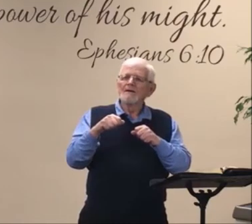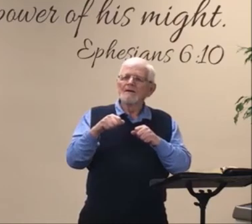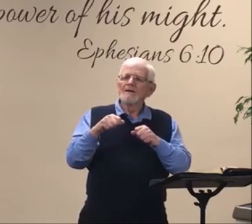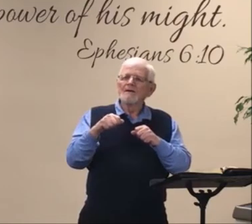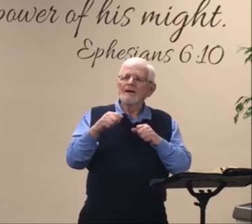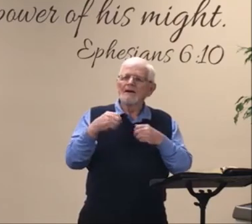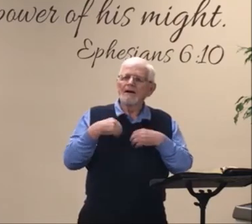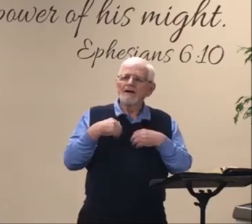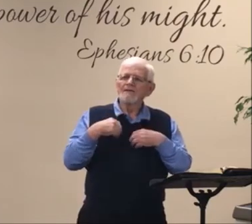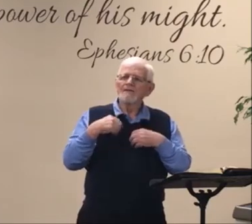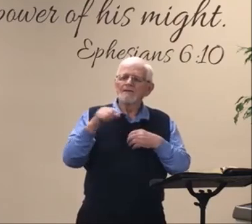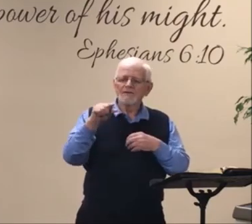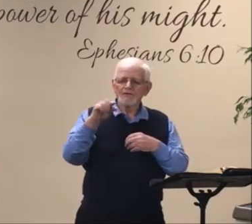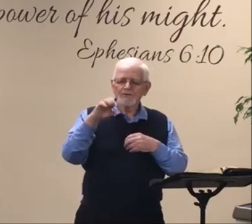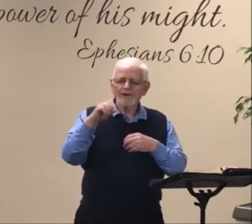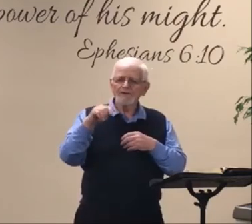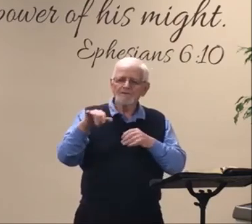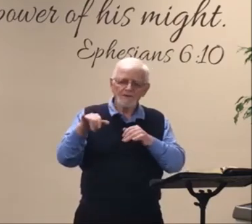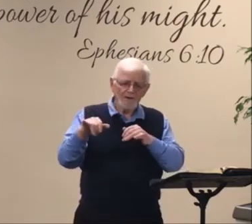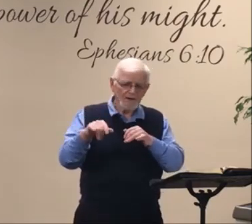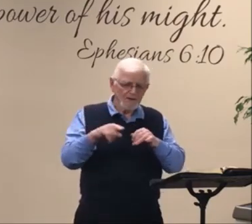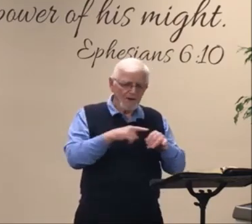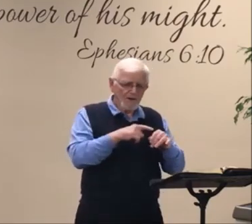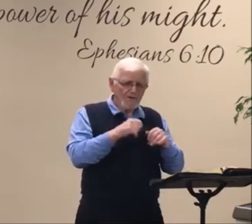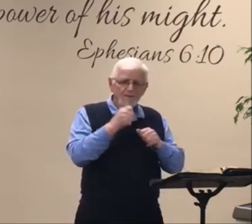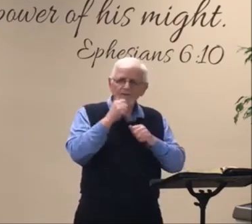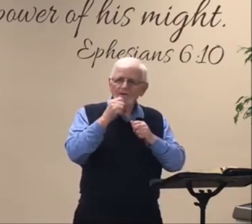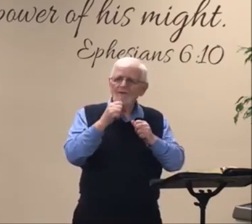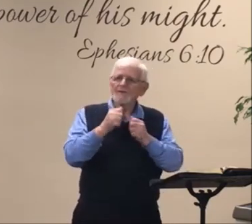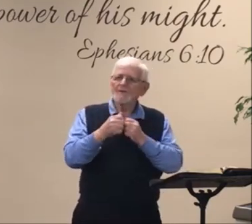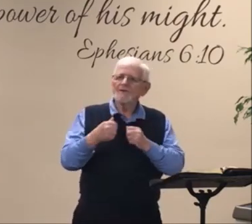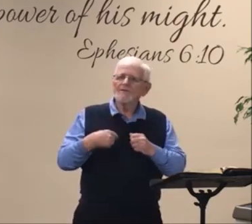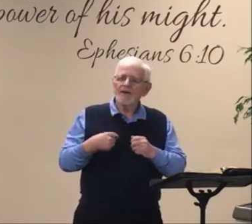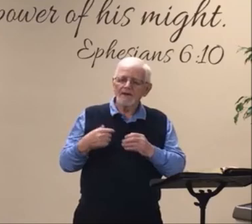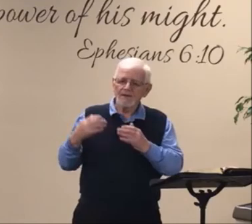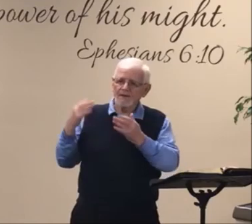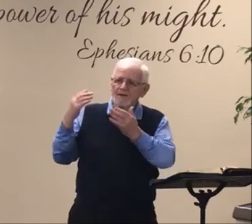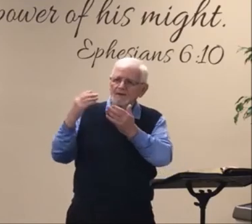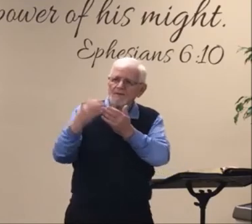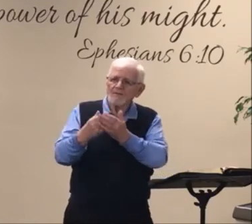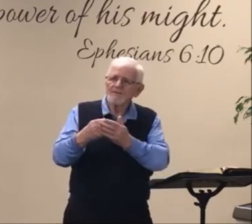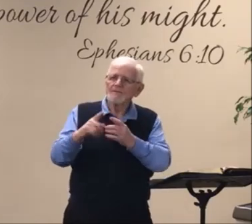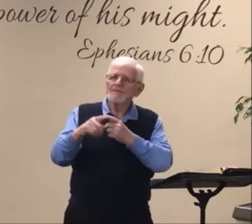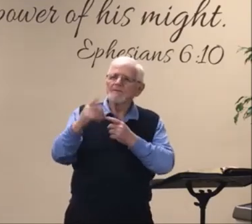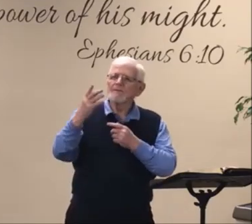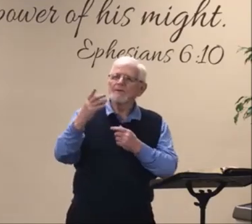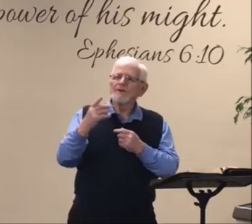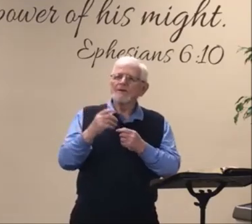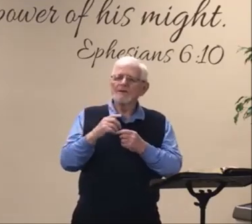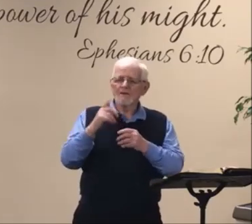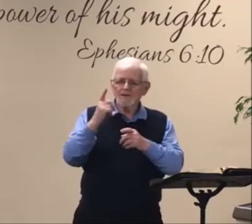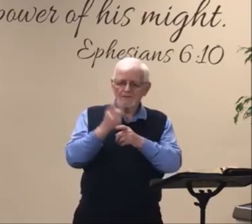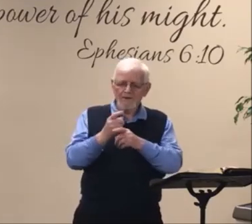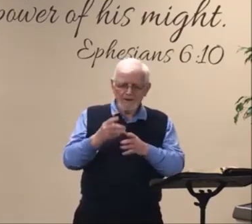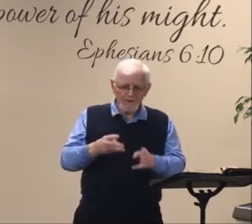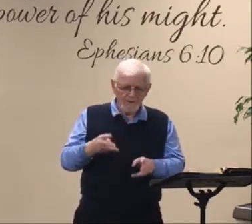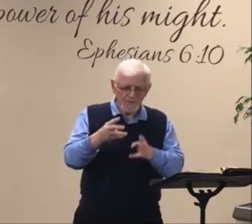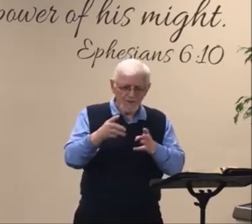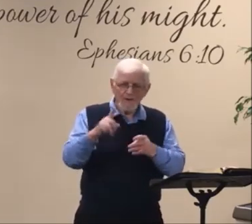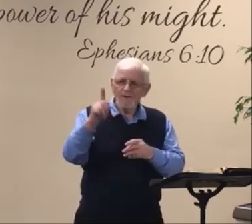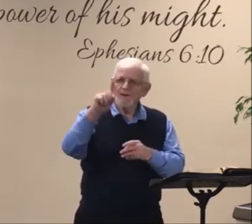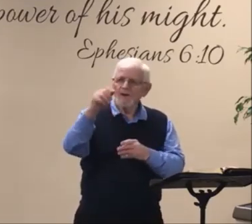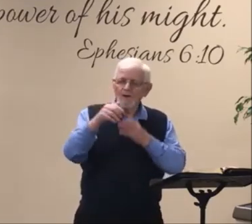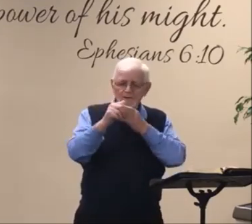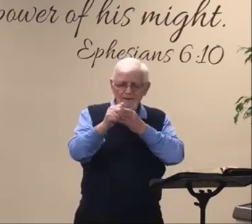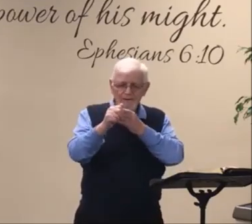have grace and long-suffering with me and let me make it back to the place where I was supposed to be, get back on the right trail where you were leading